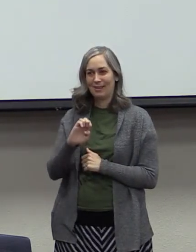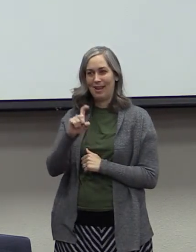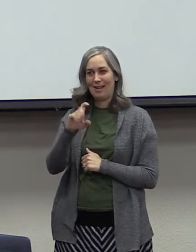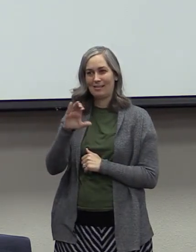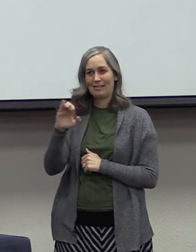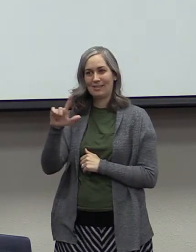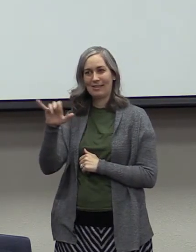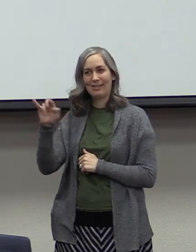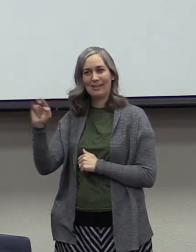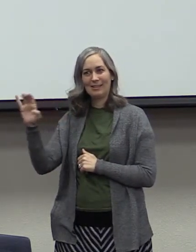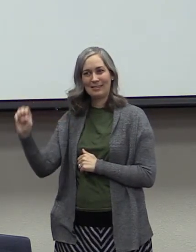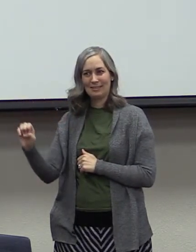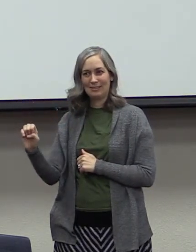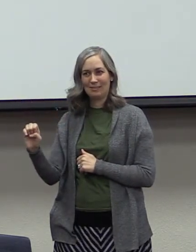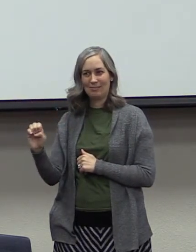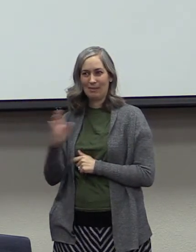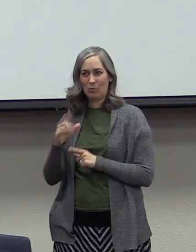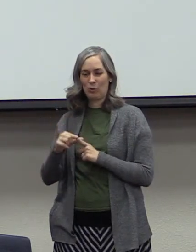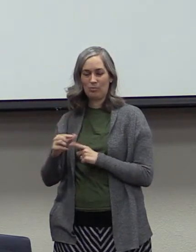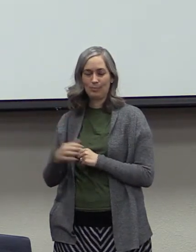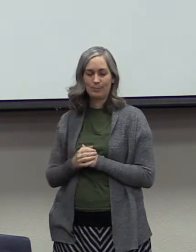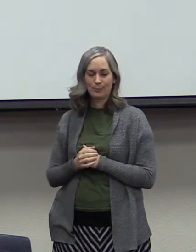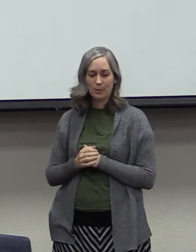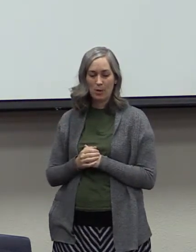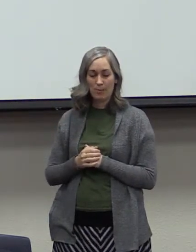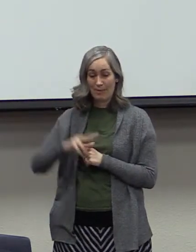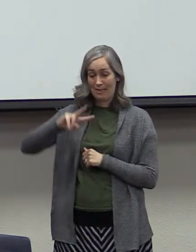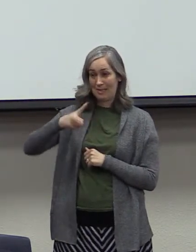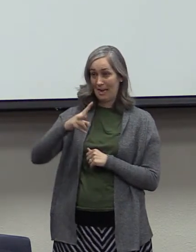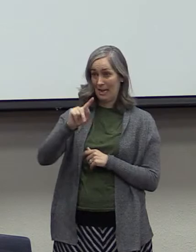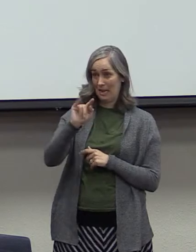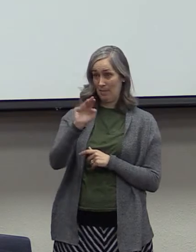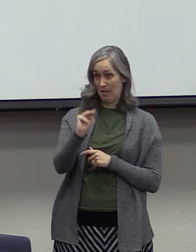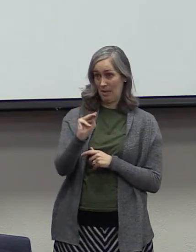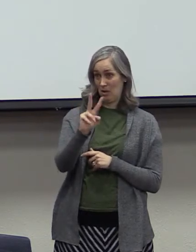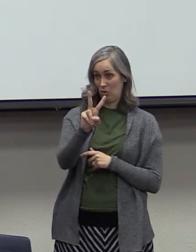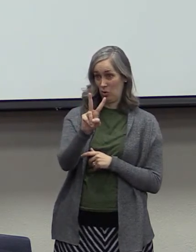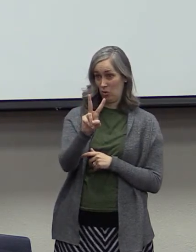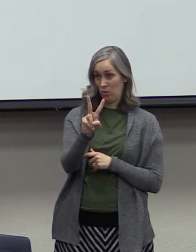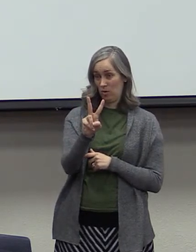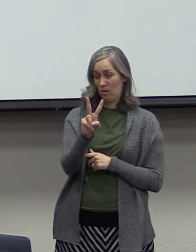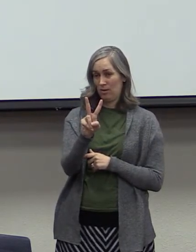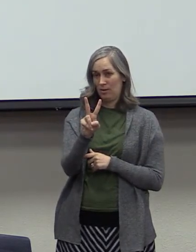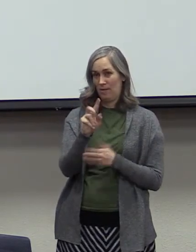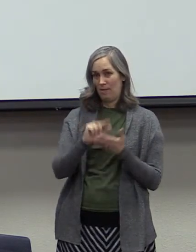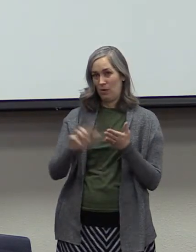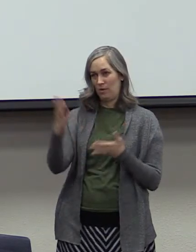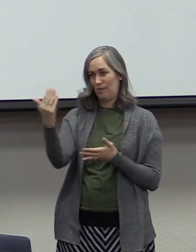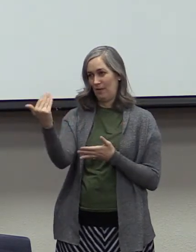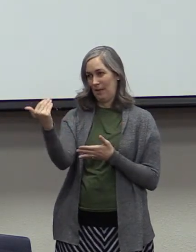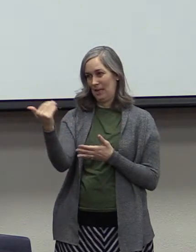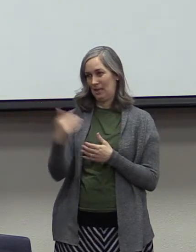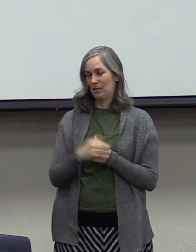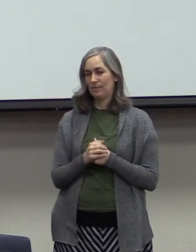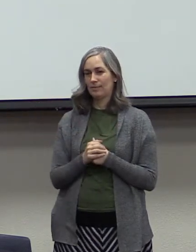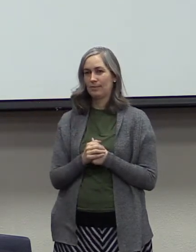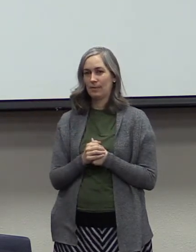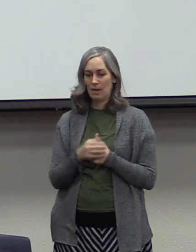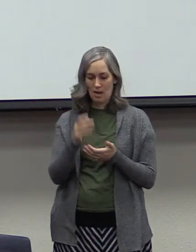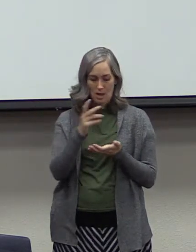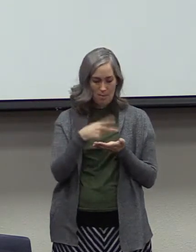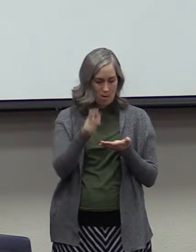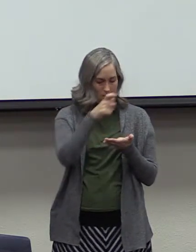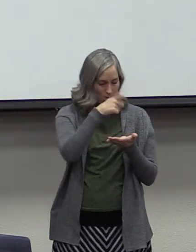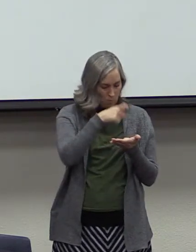about doing it? My mind usually turns to 2 Timothy chapter 2 and verse 15. As Paul